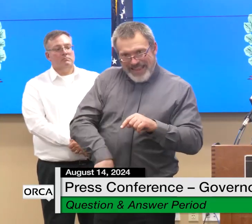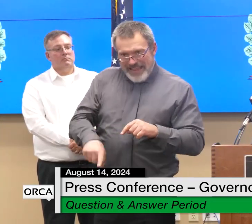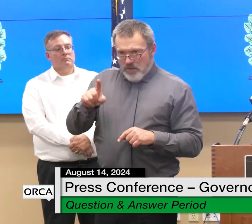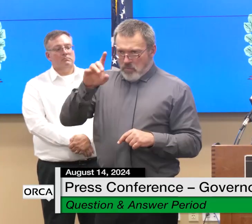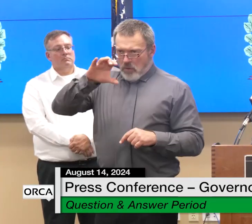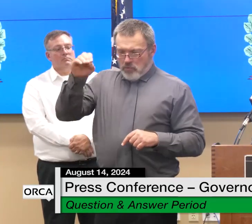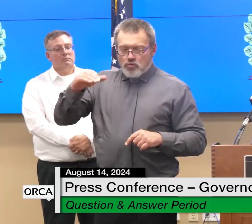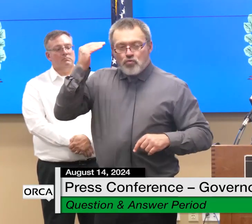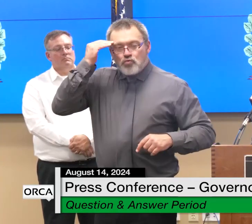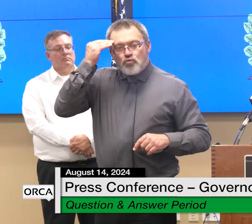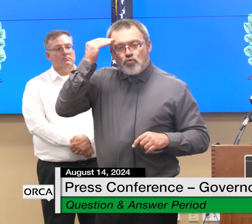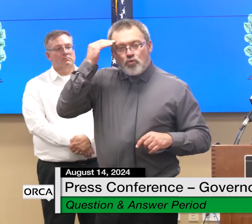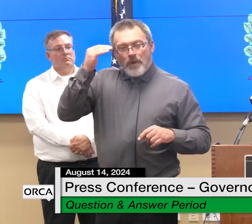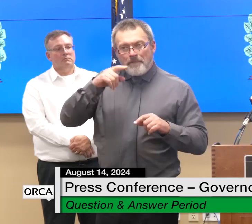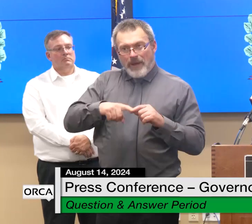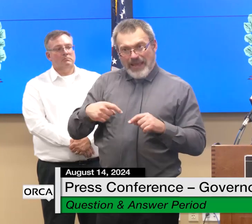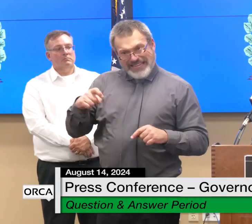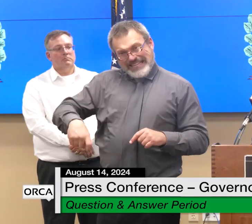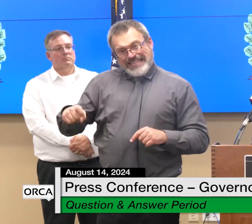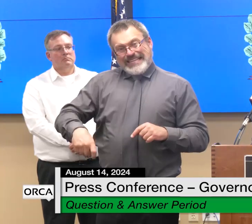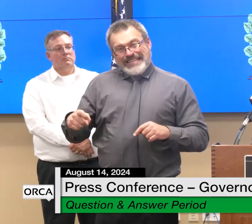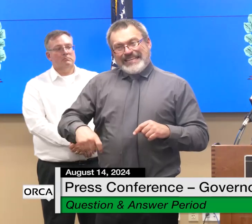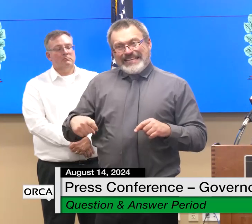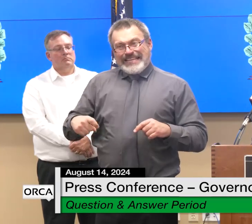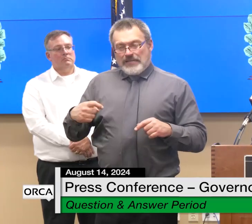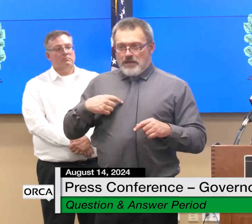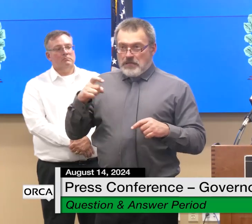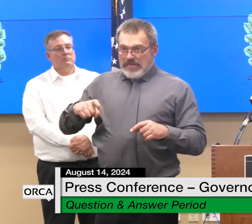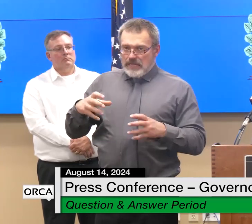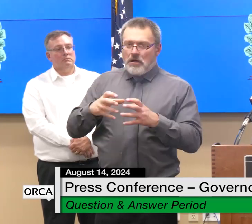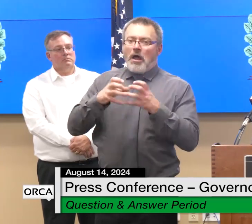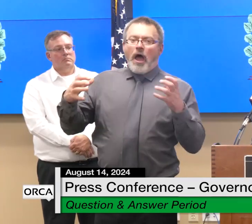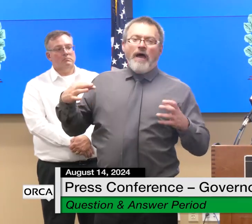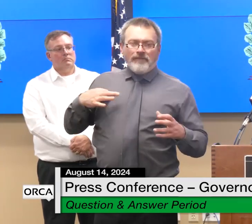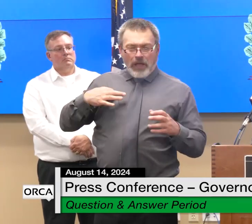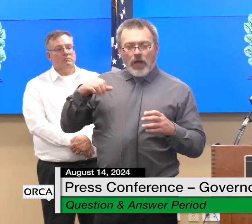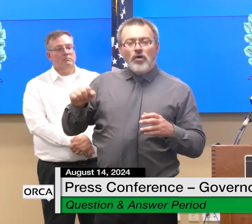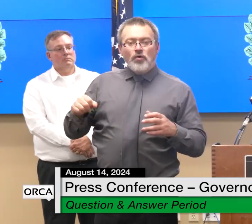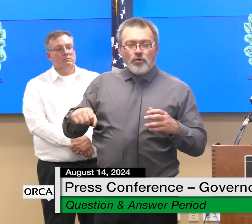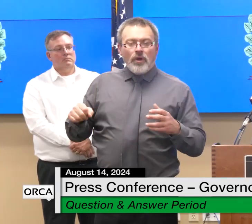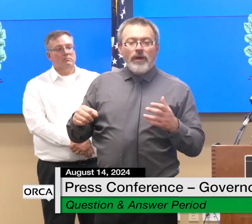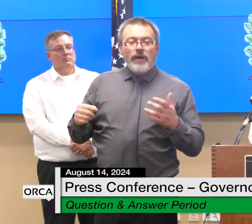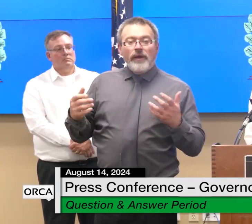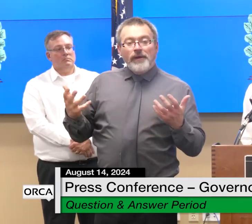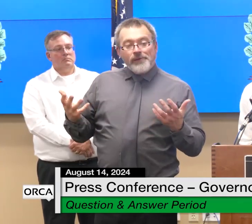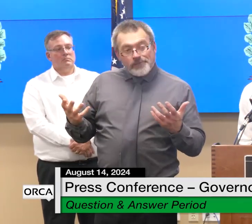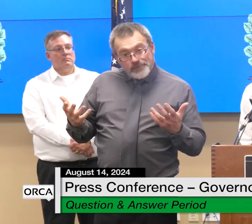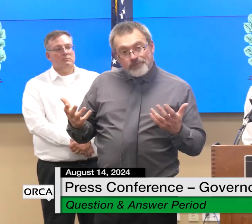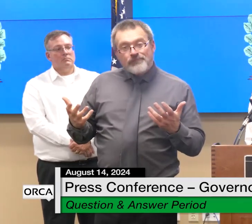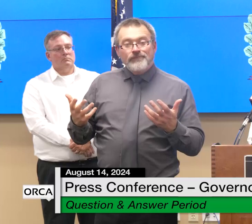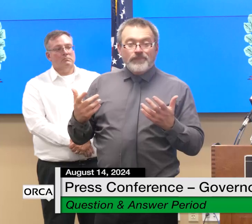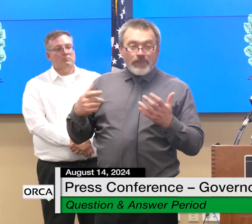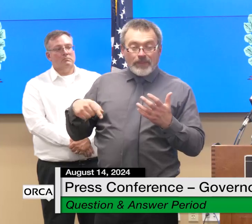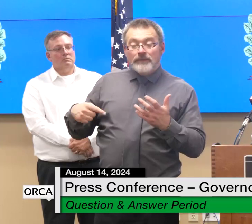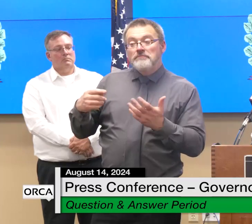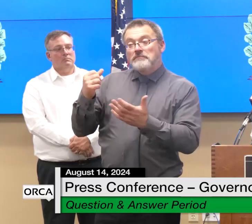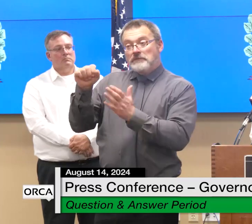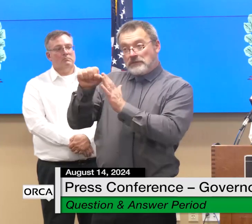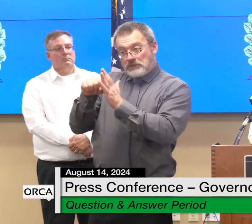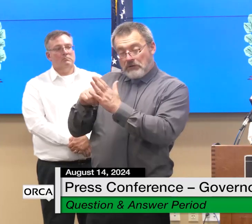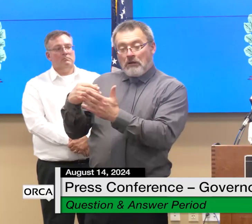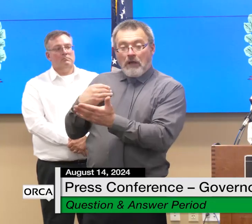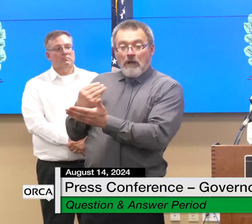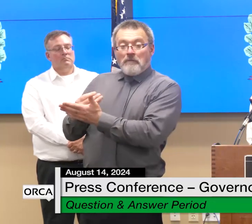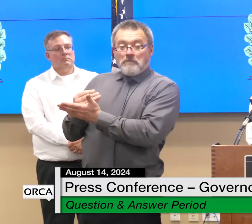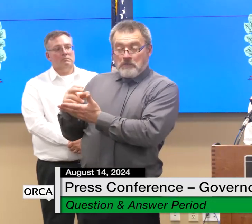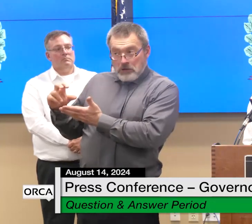us in a amazing way. But we're using, you know, state resources, local